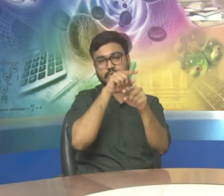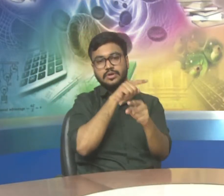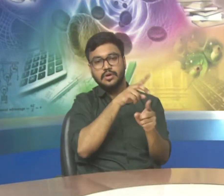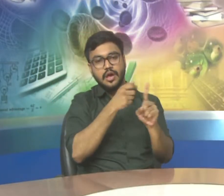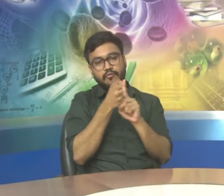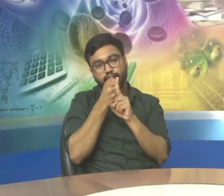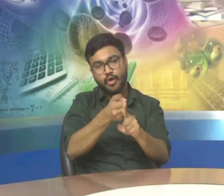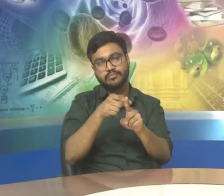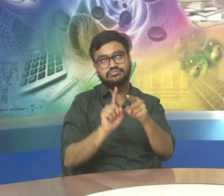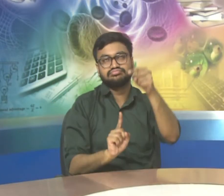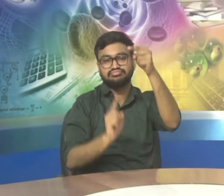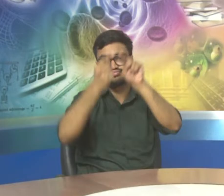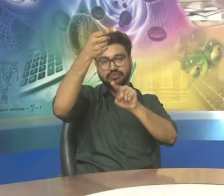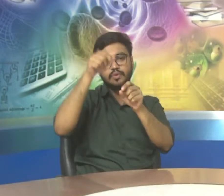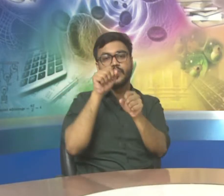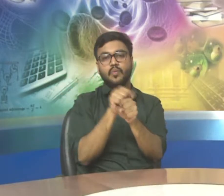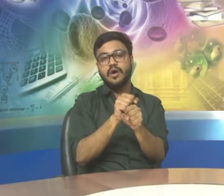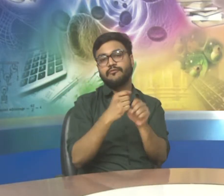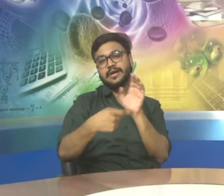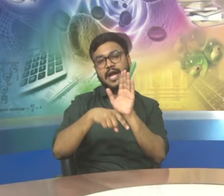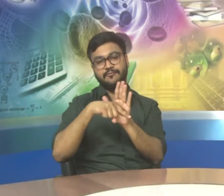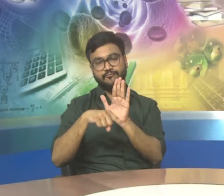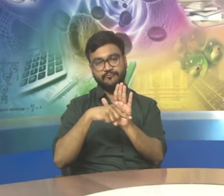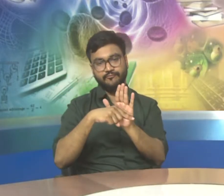work done is negative.